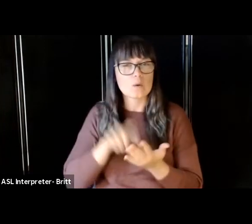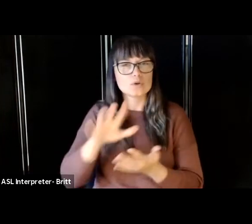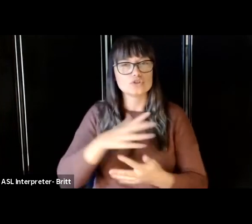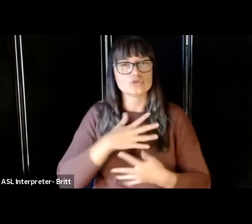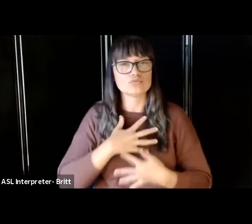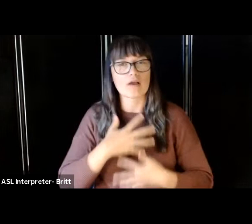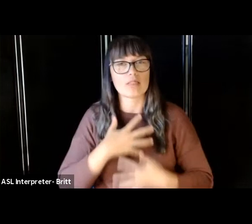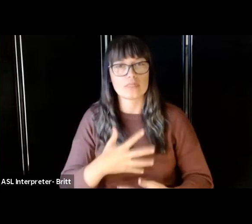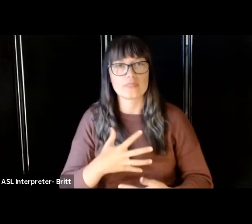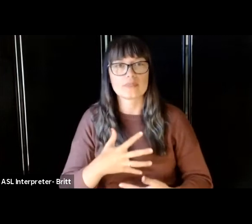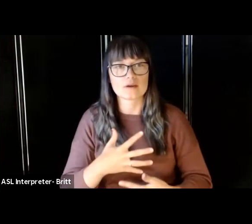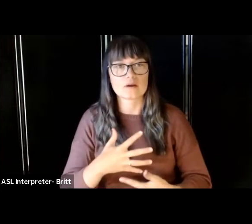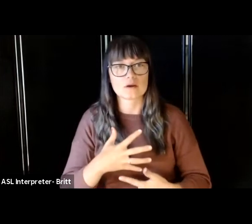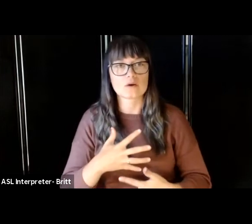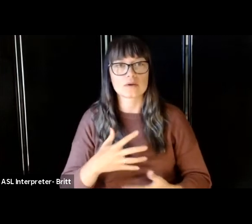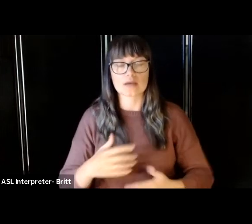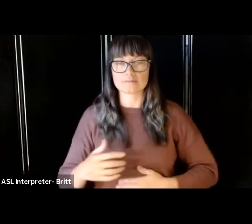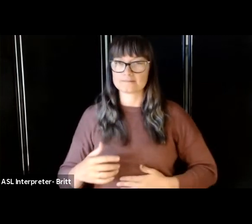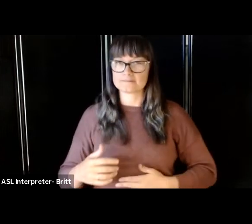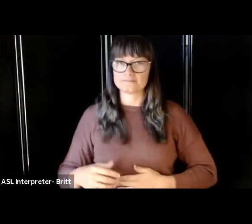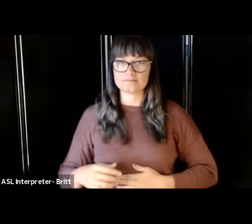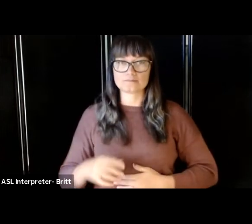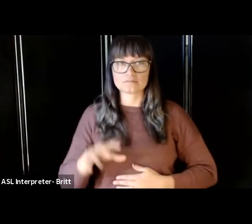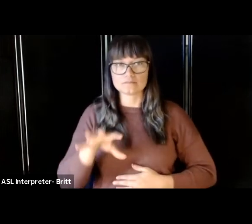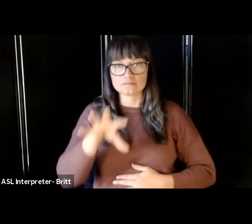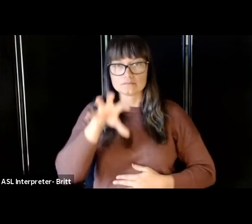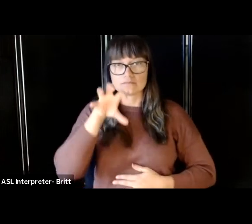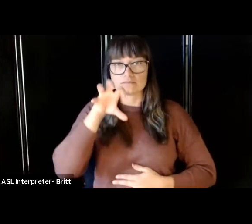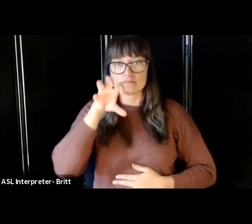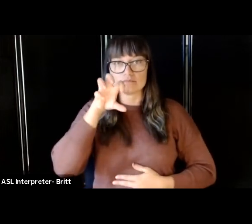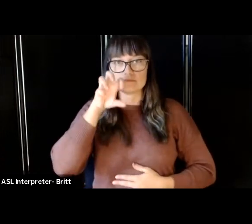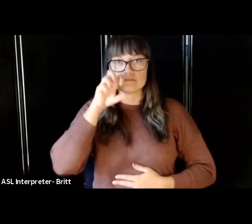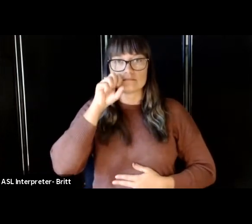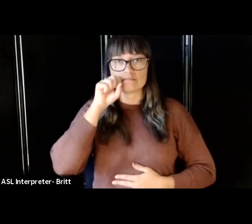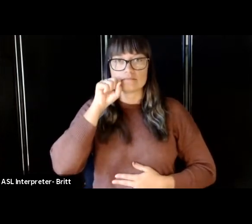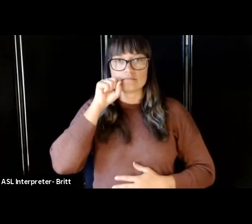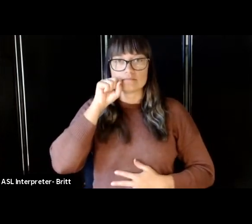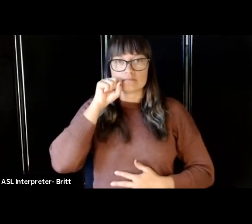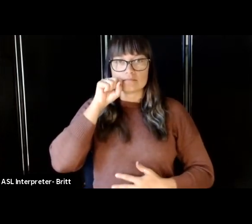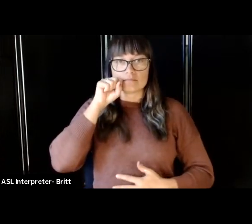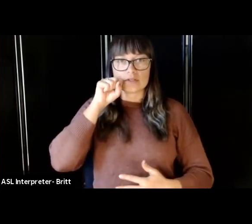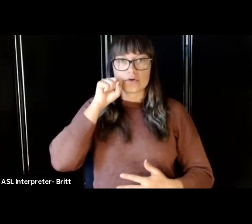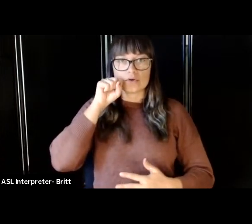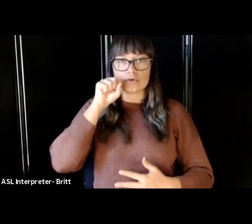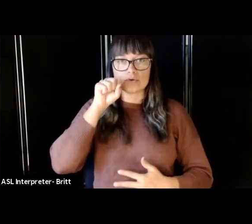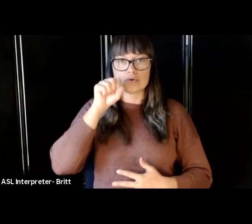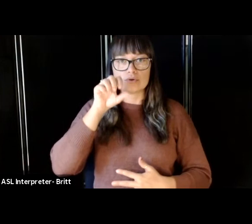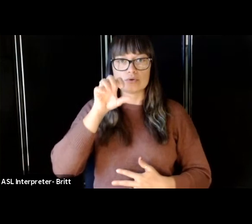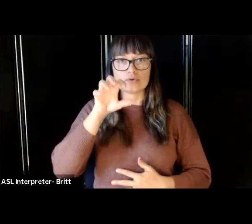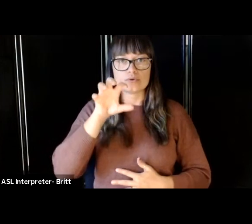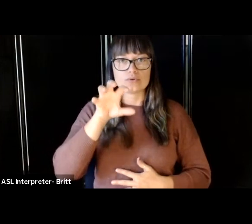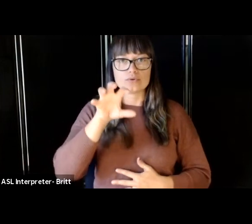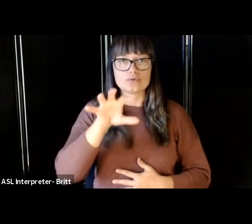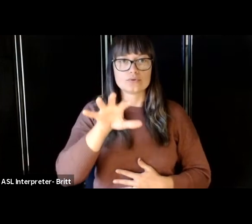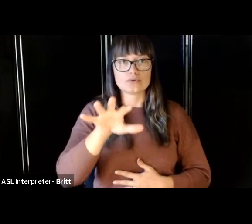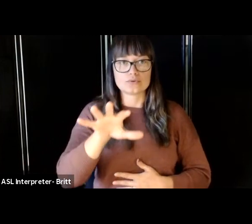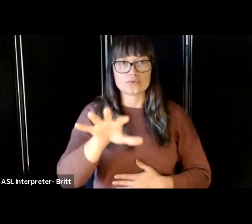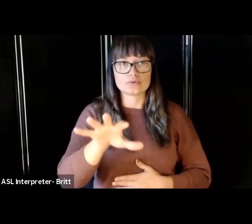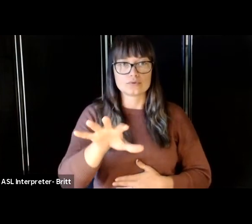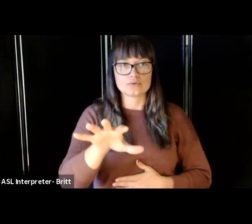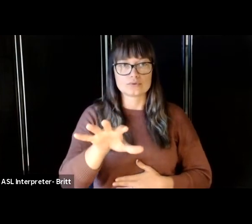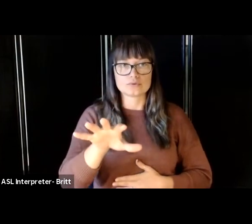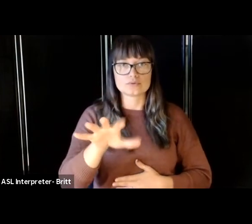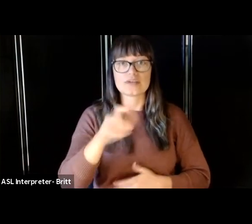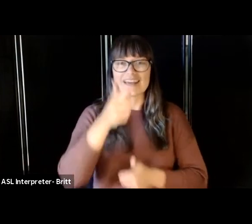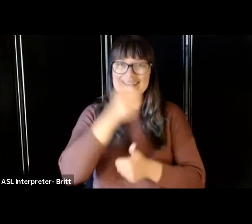are. And I would go through, put one hand on your stomach. Every time you inhale, your stomach is coming out. And at the end of the phrase, your